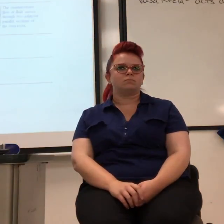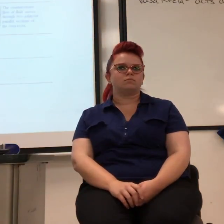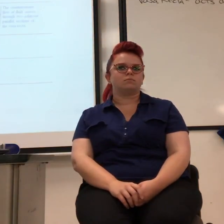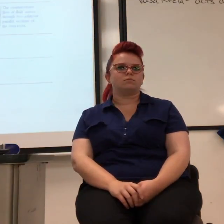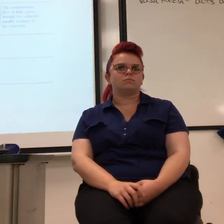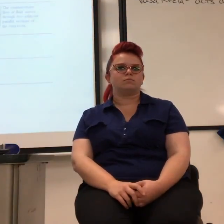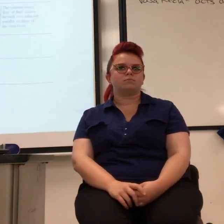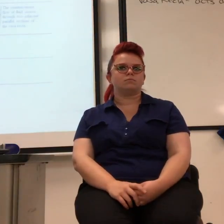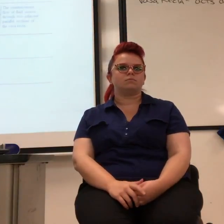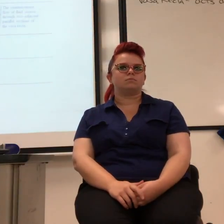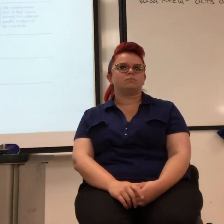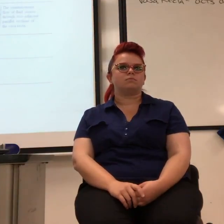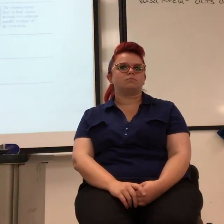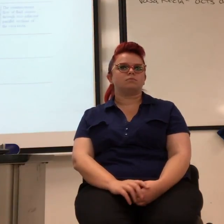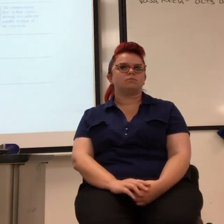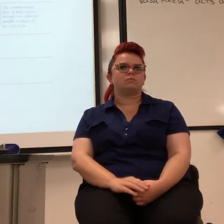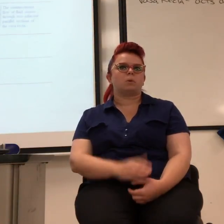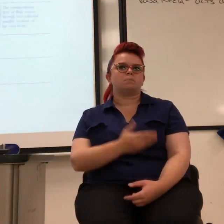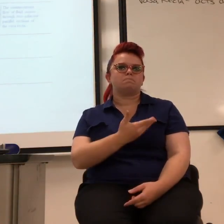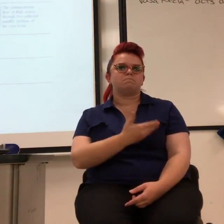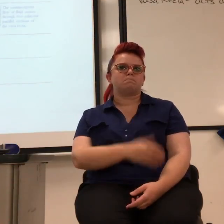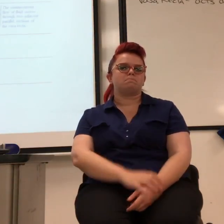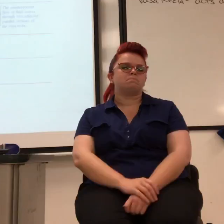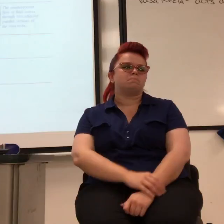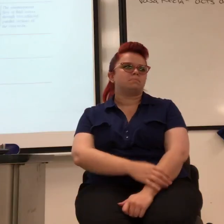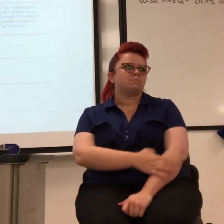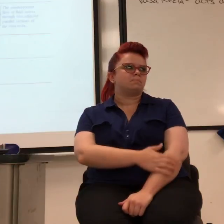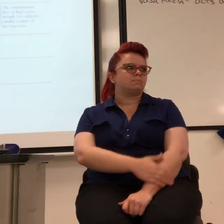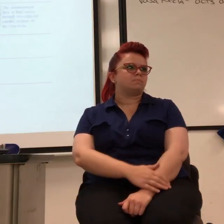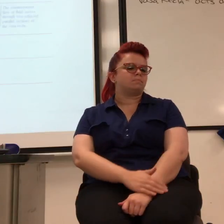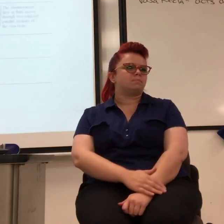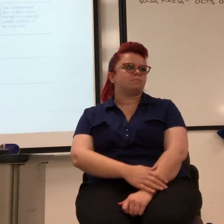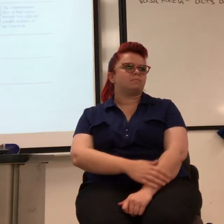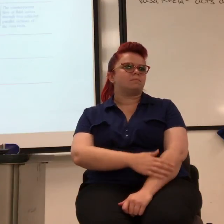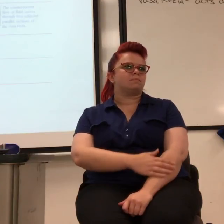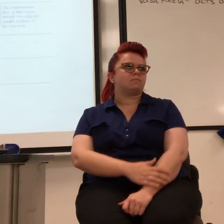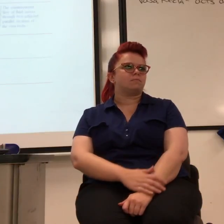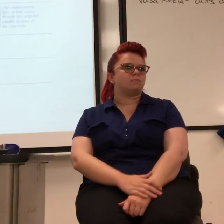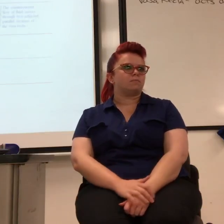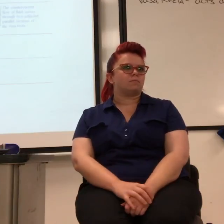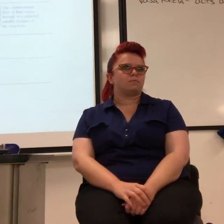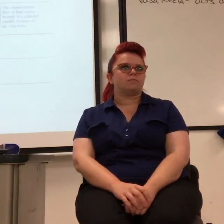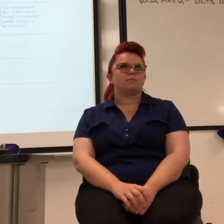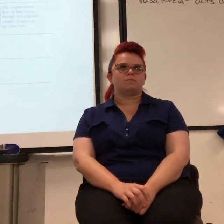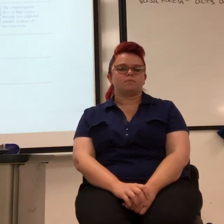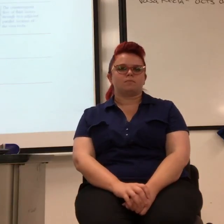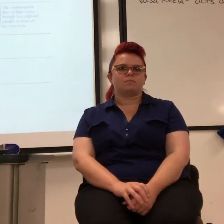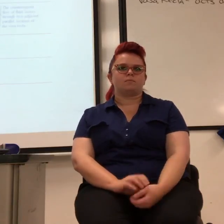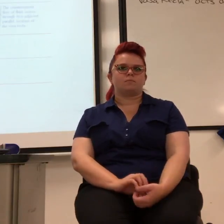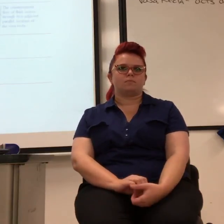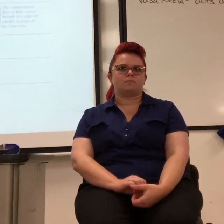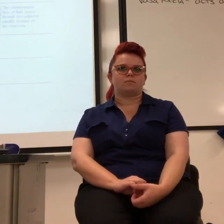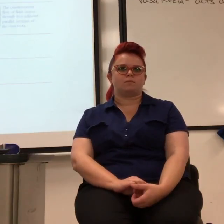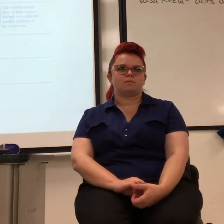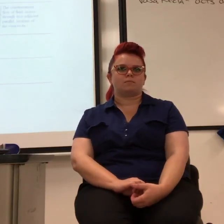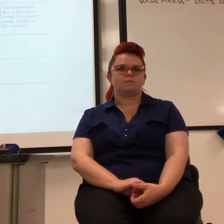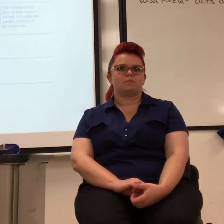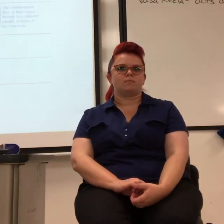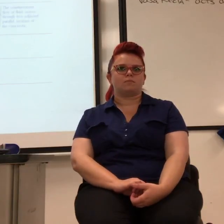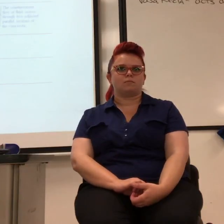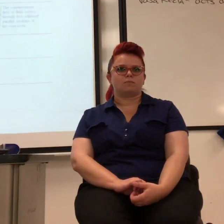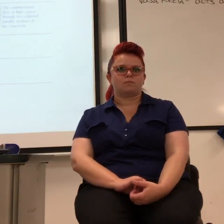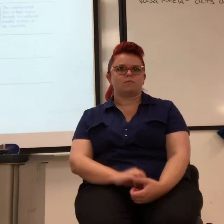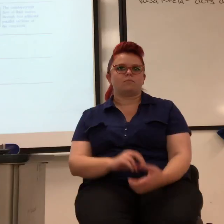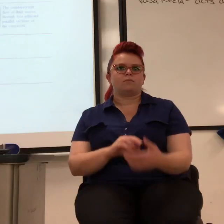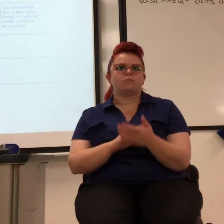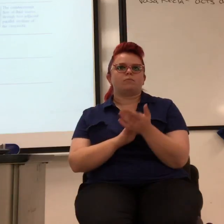a counter current exchanger, thus preserving the